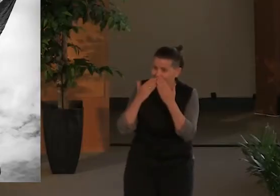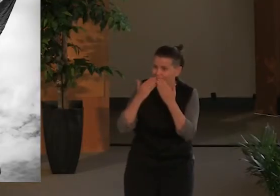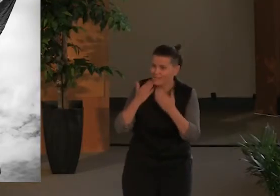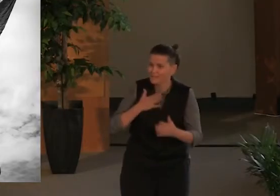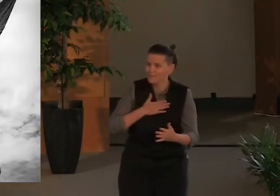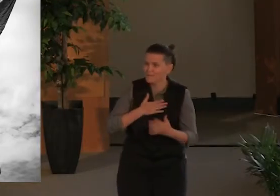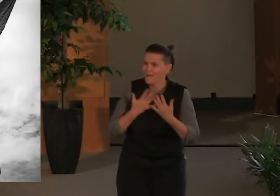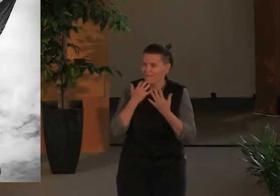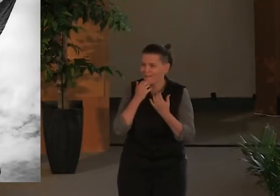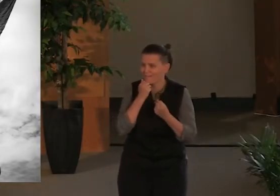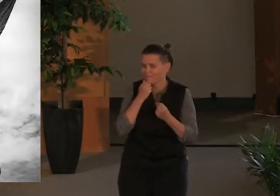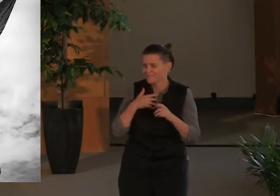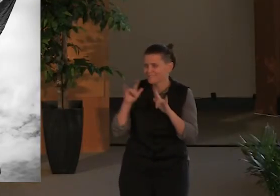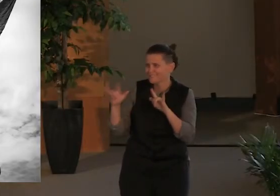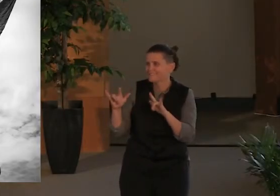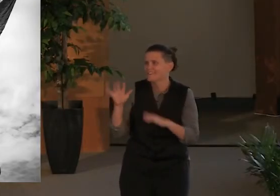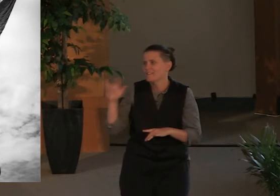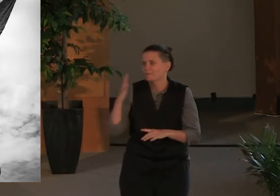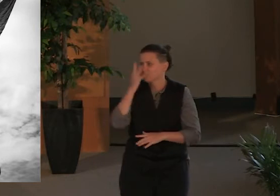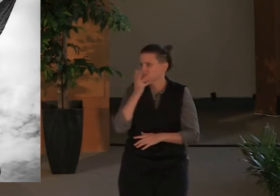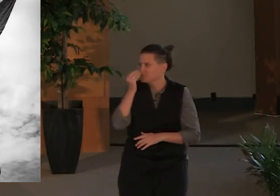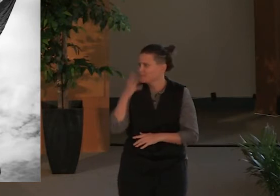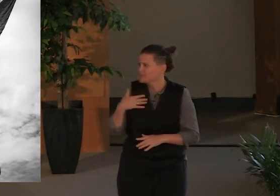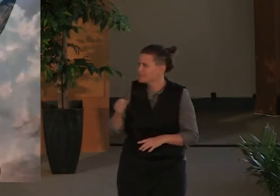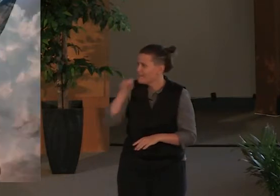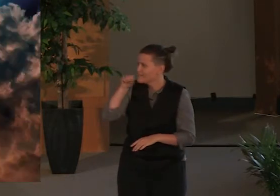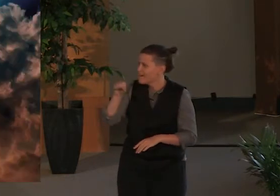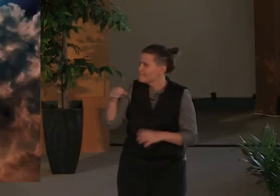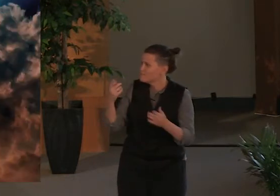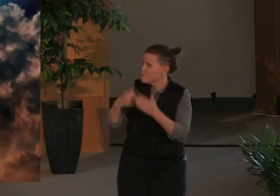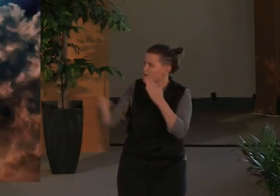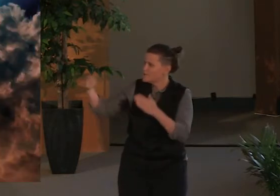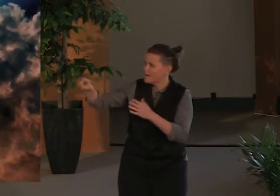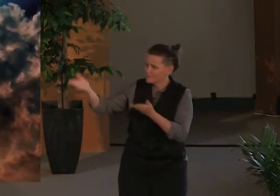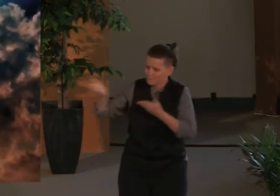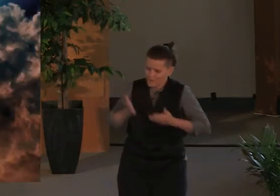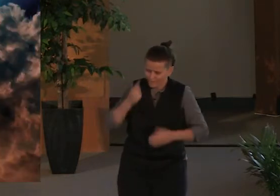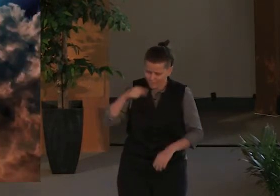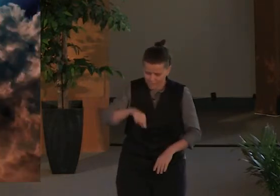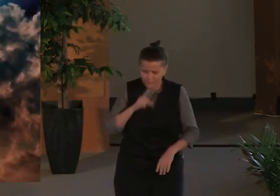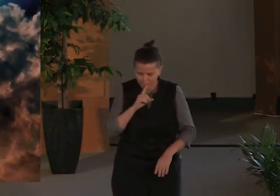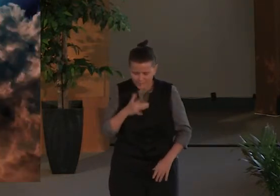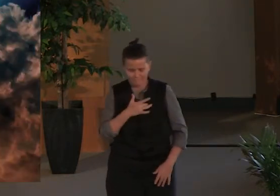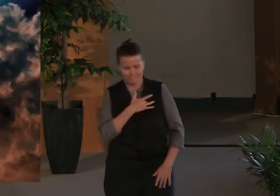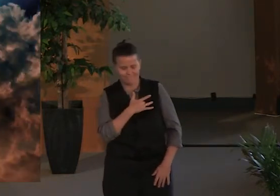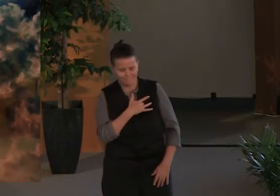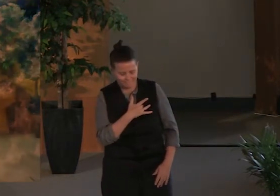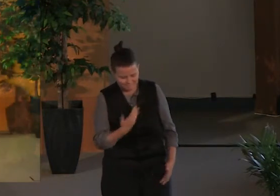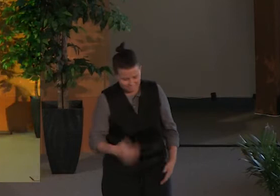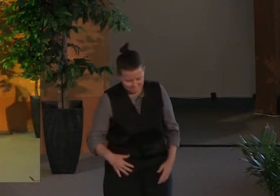Just beautiful. I love what you bring, so just know that it touches our hearts. Thank you.